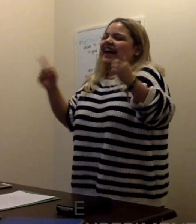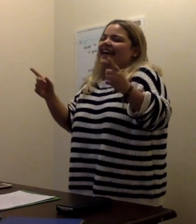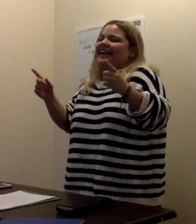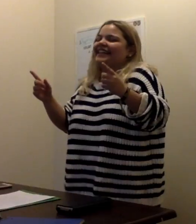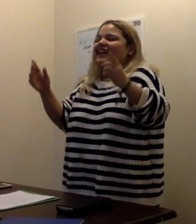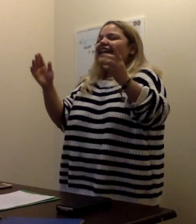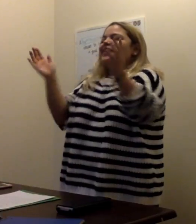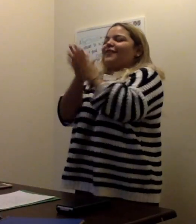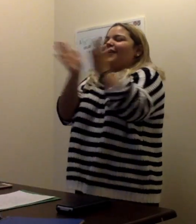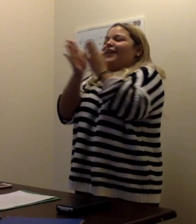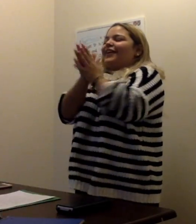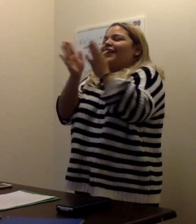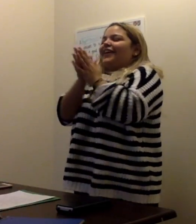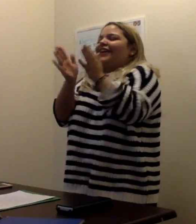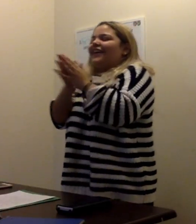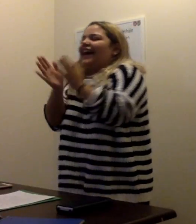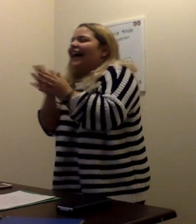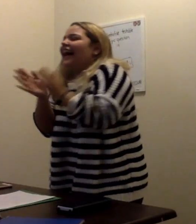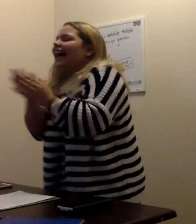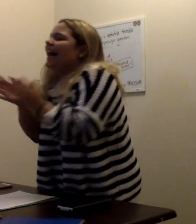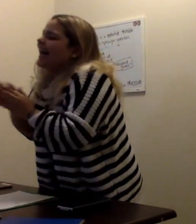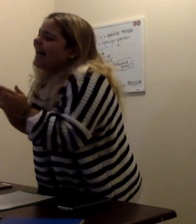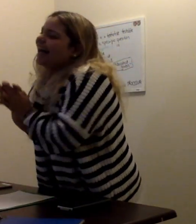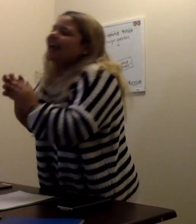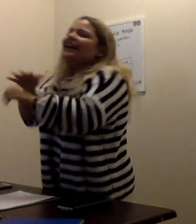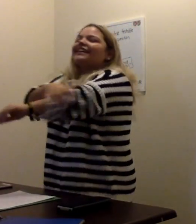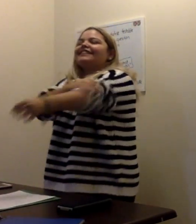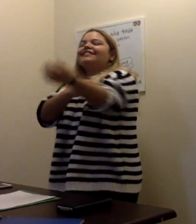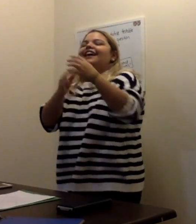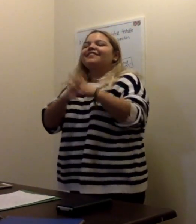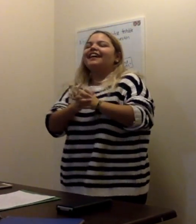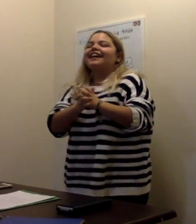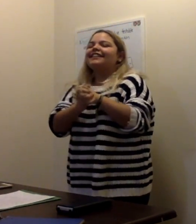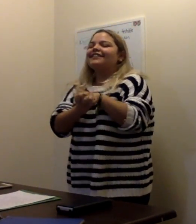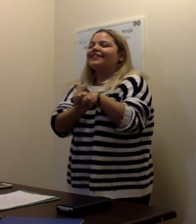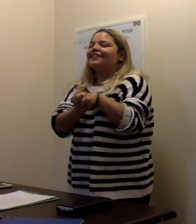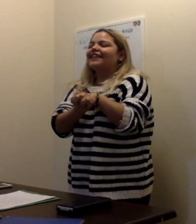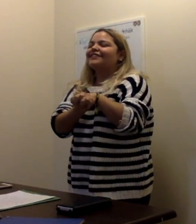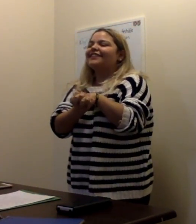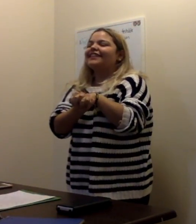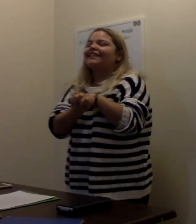experiment. Good job, class. I'll see you next week.